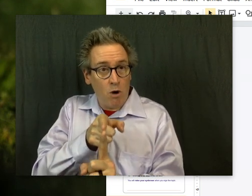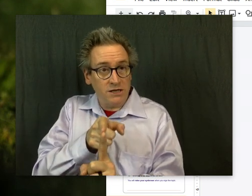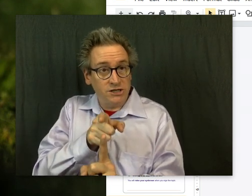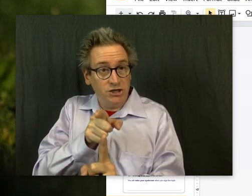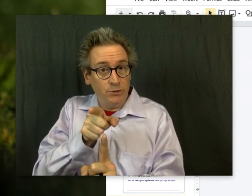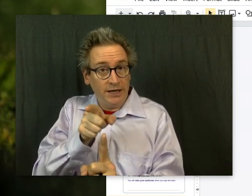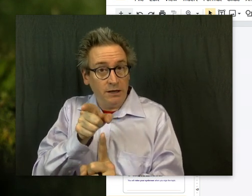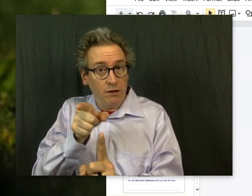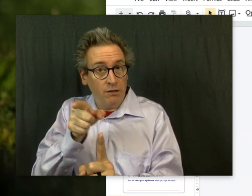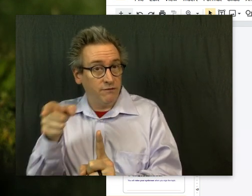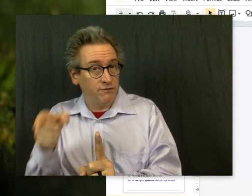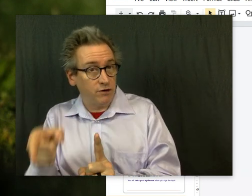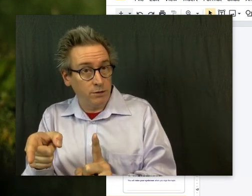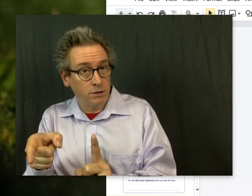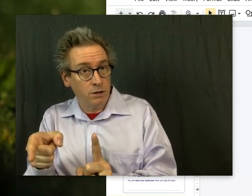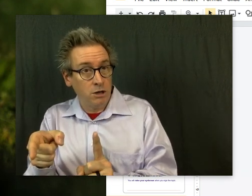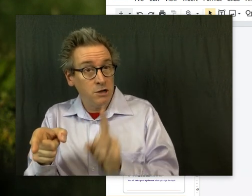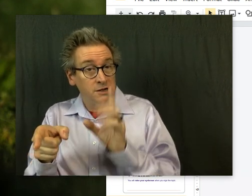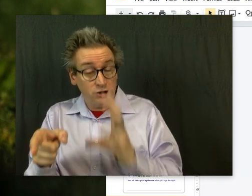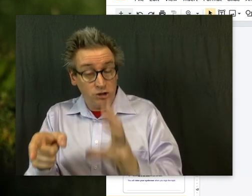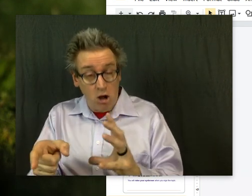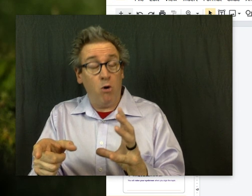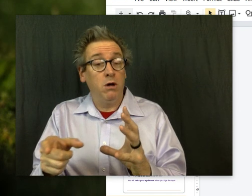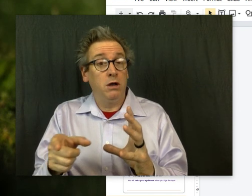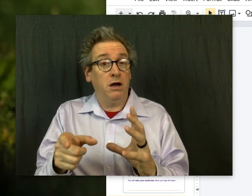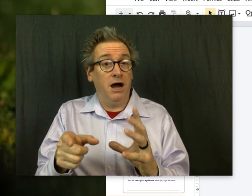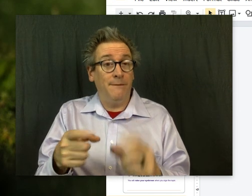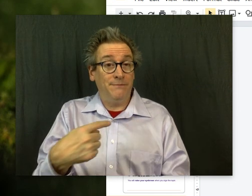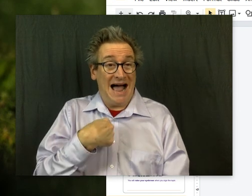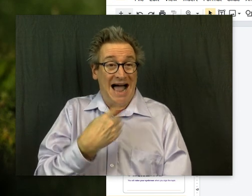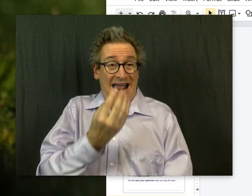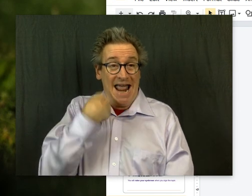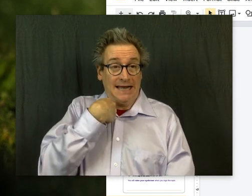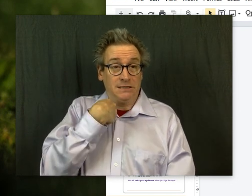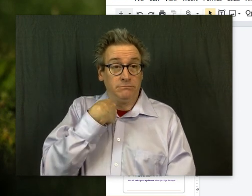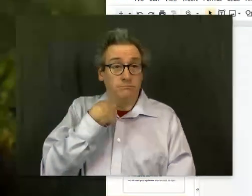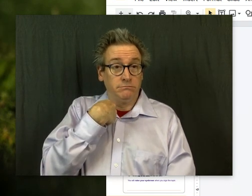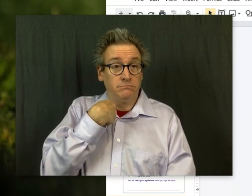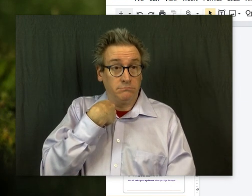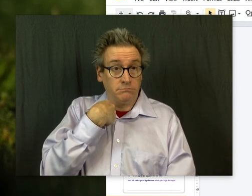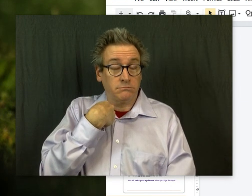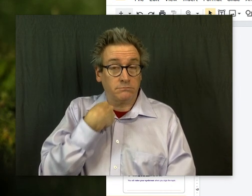the ones doing the verb. So, I ate.